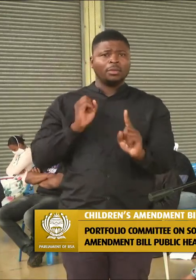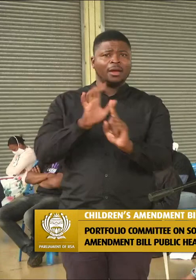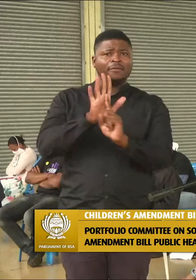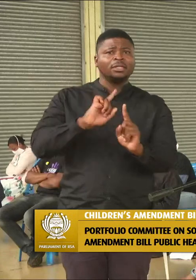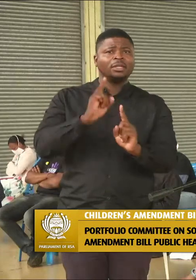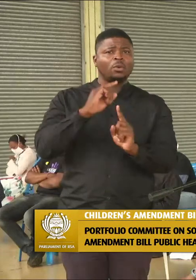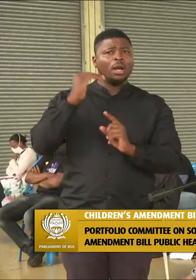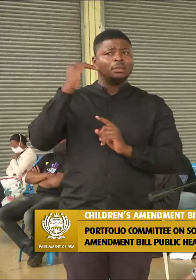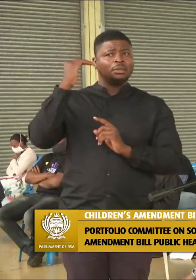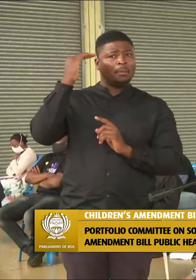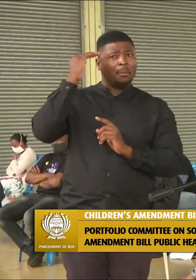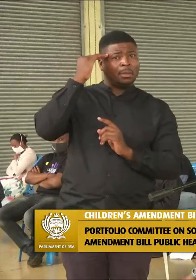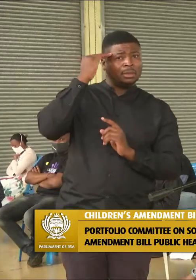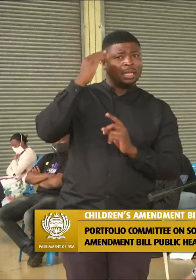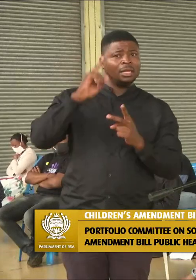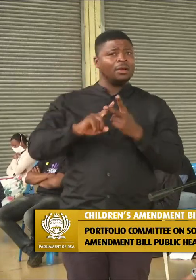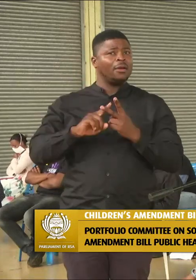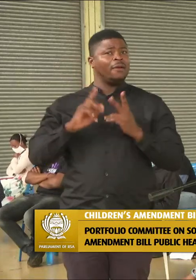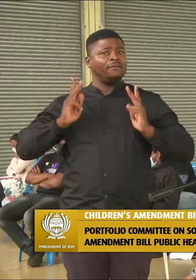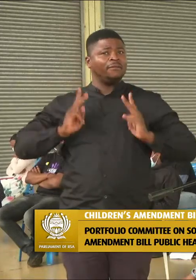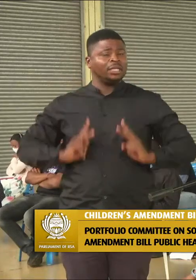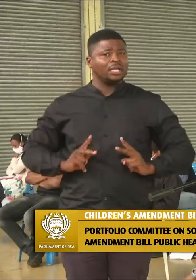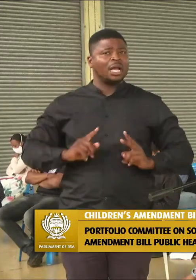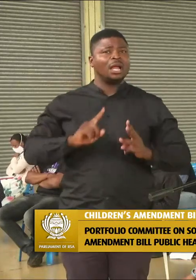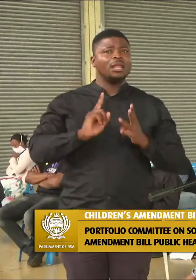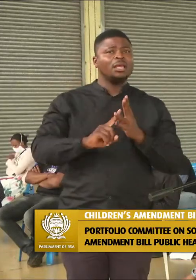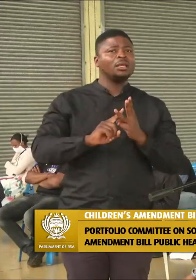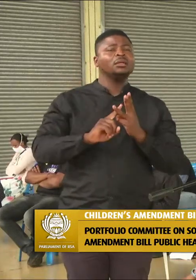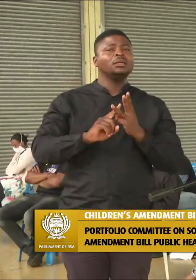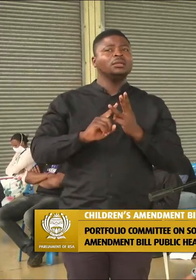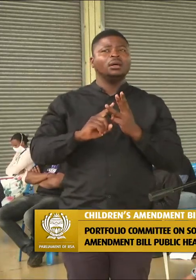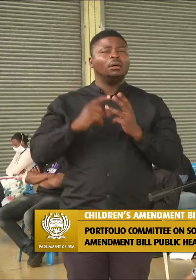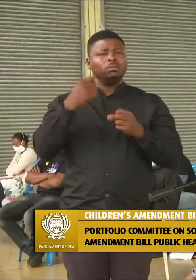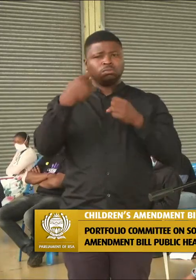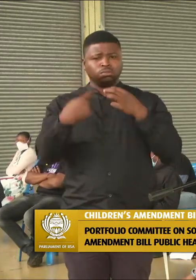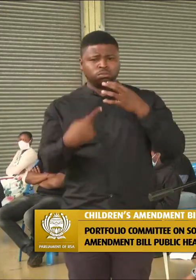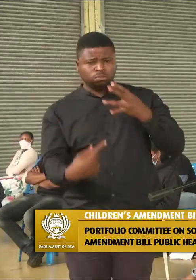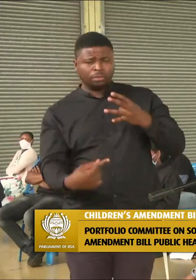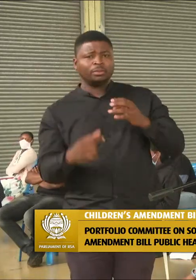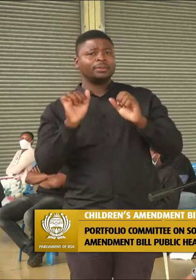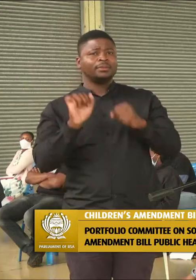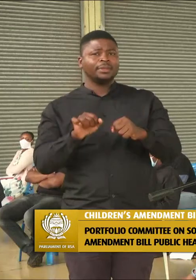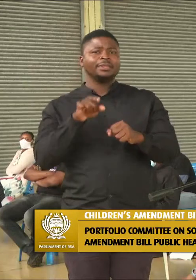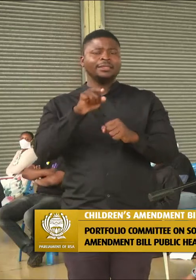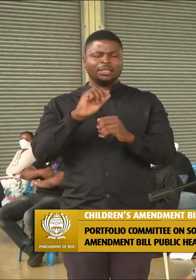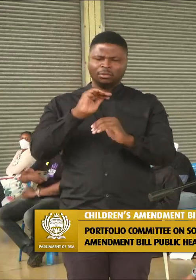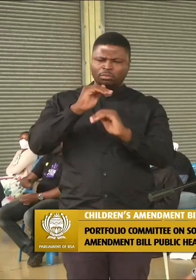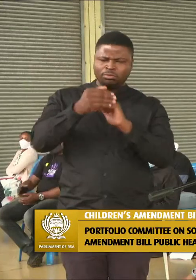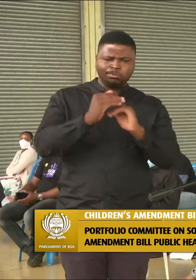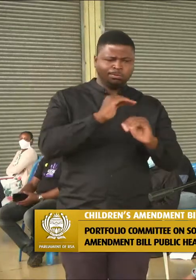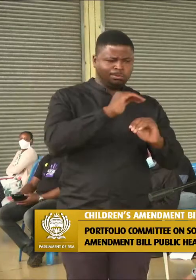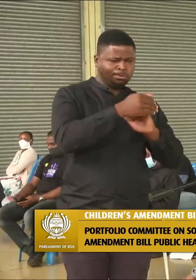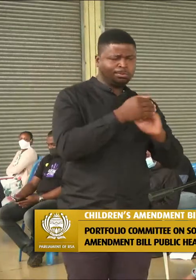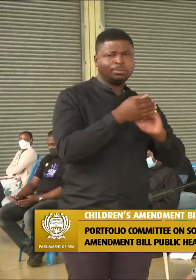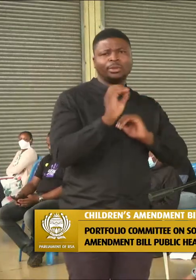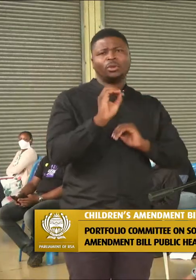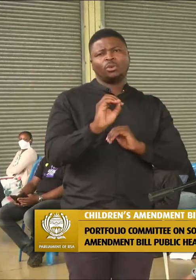mentally. Ikakhulukazi kubantwana labo, for children who have been abused